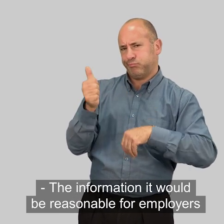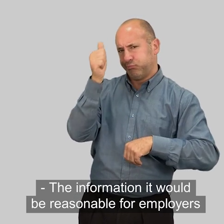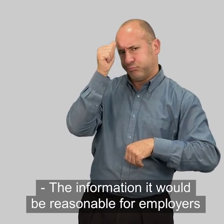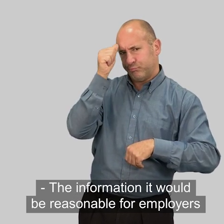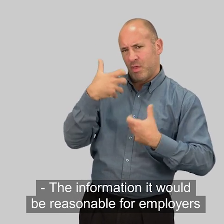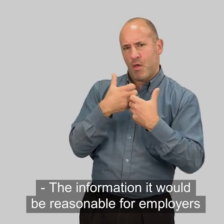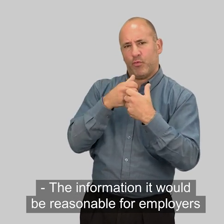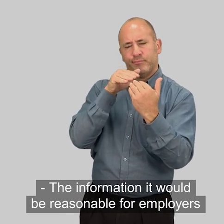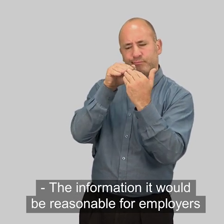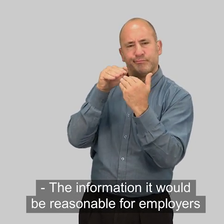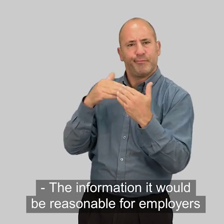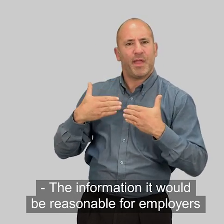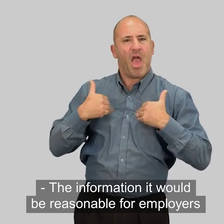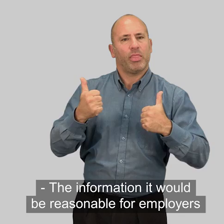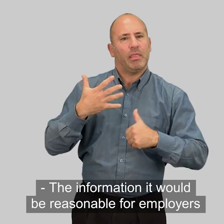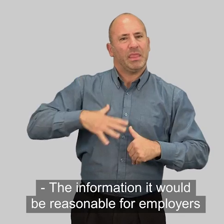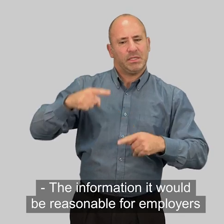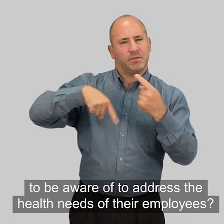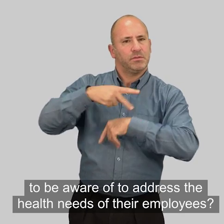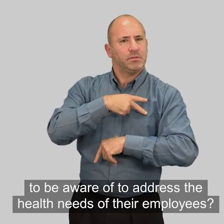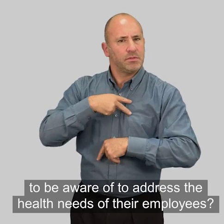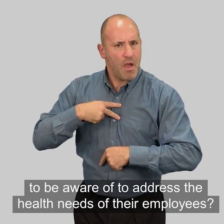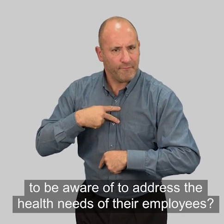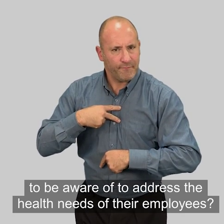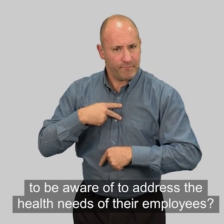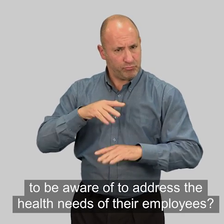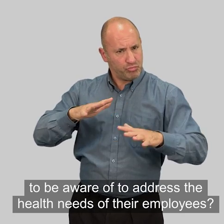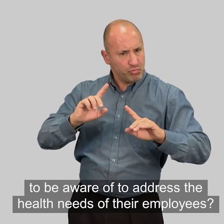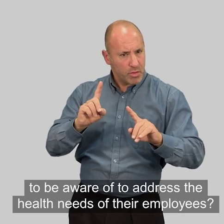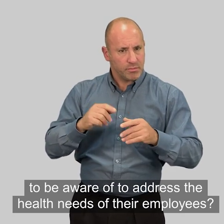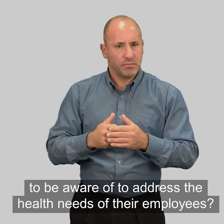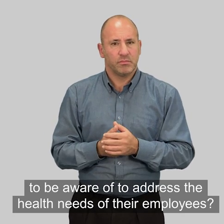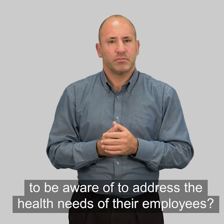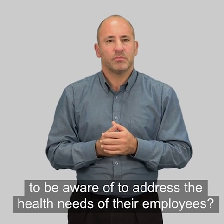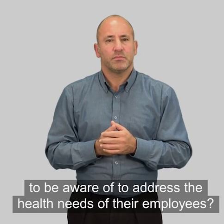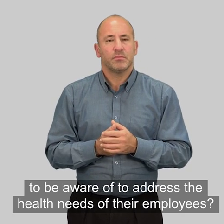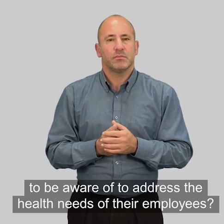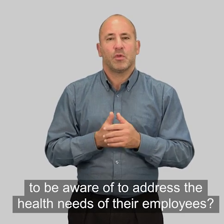the information it would be reasonable for employers to be aware of to address the health needs of their employees,